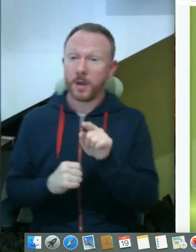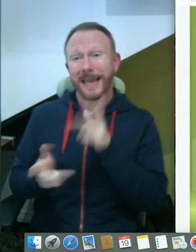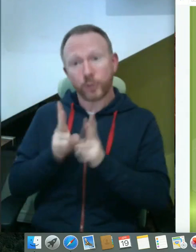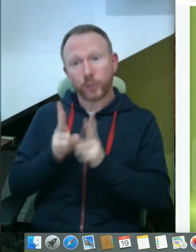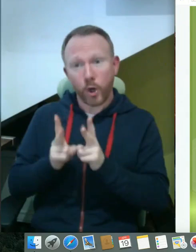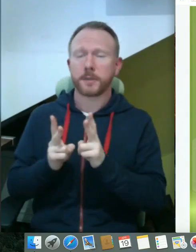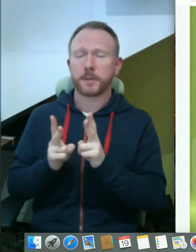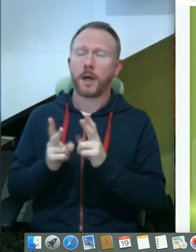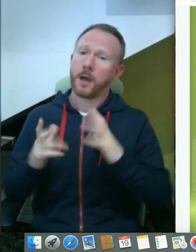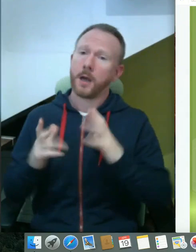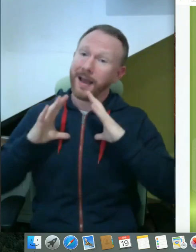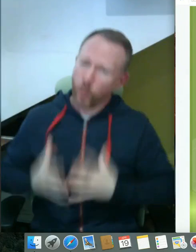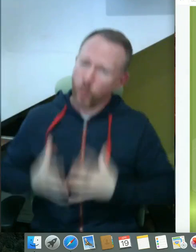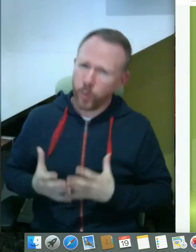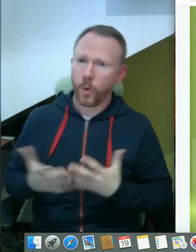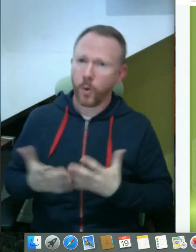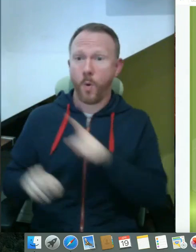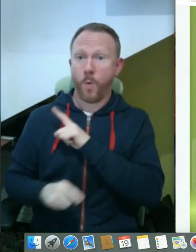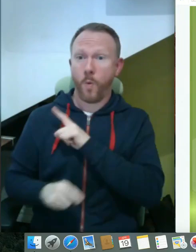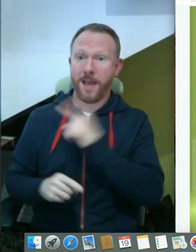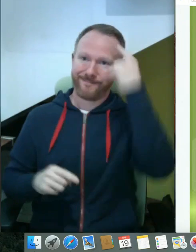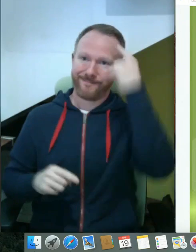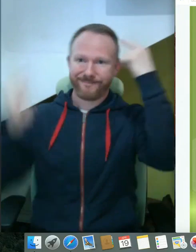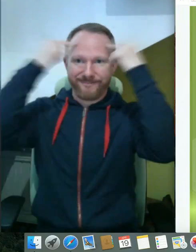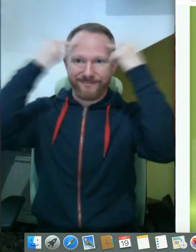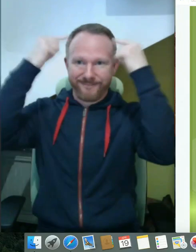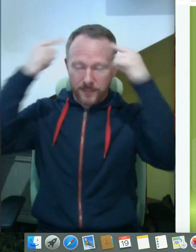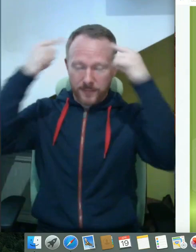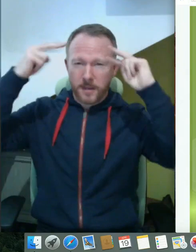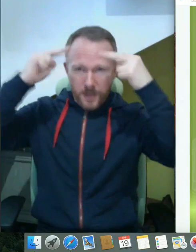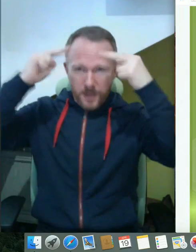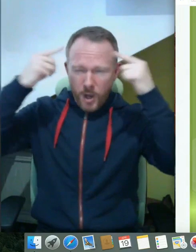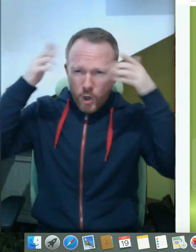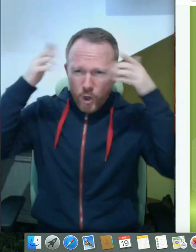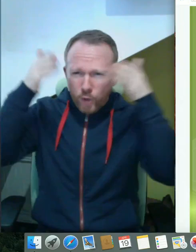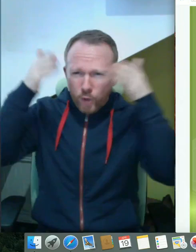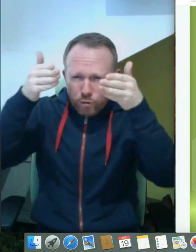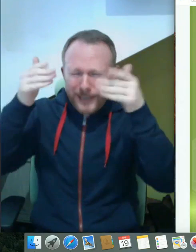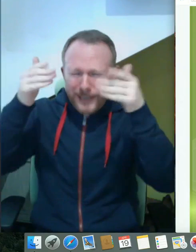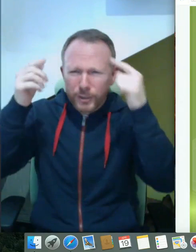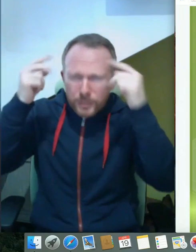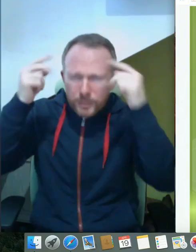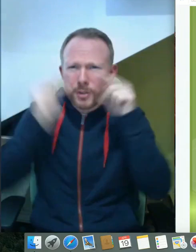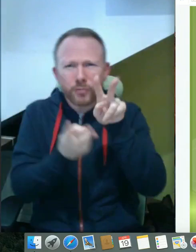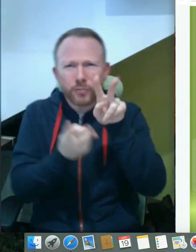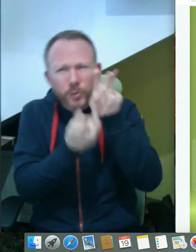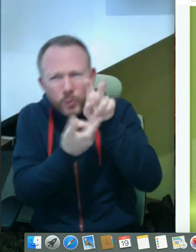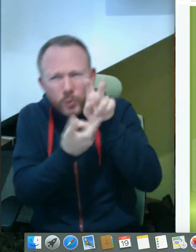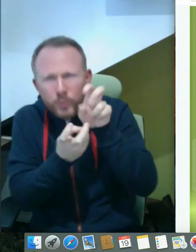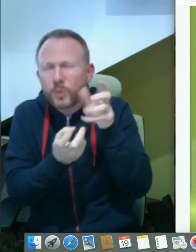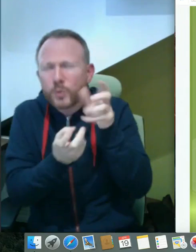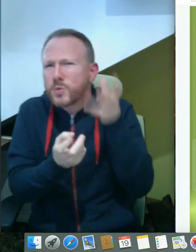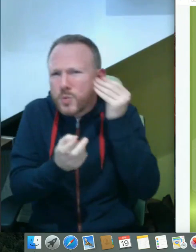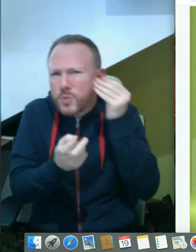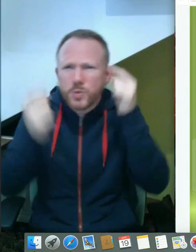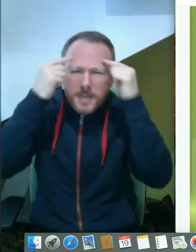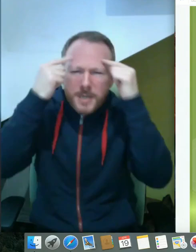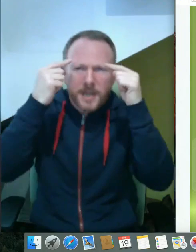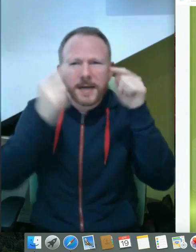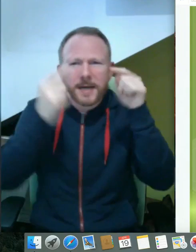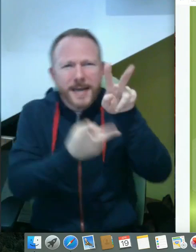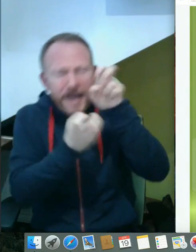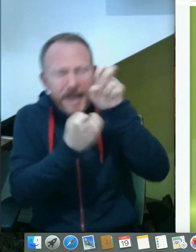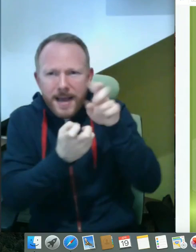processing and the high degree of concentration the interpreter must have to hear, then understand, analyse, and